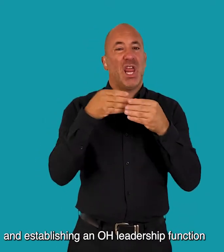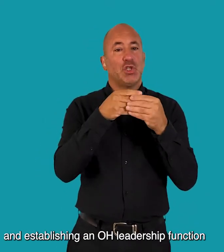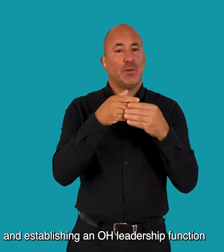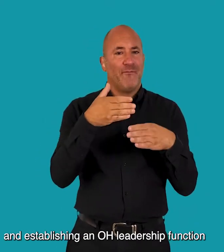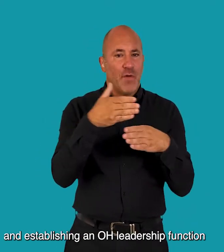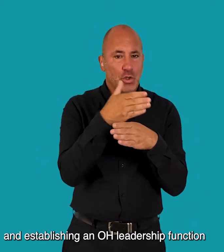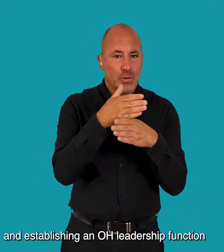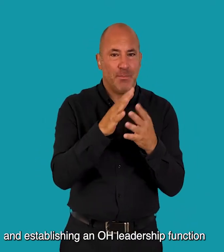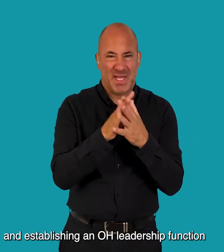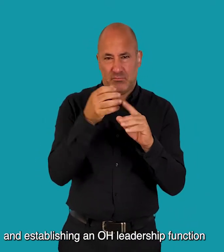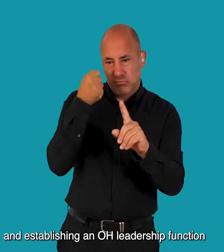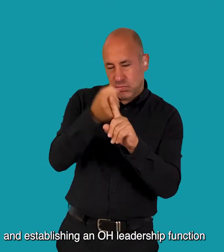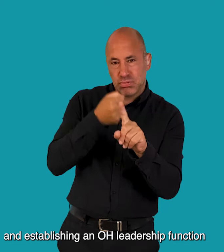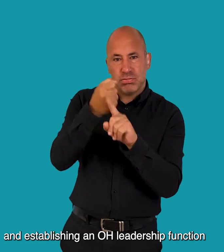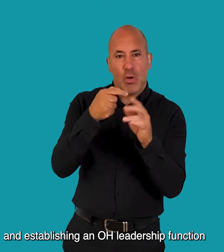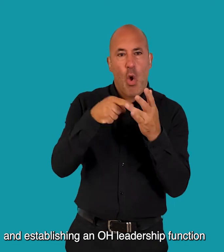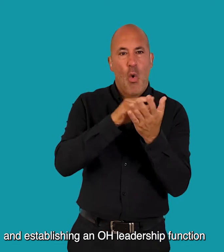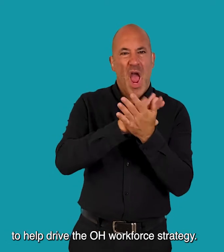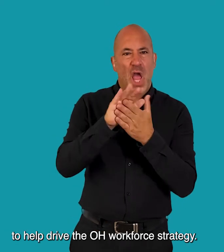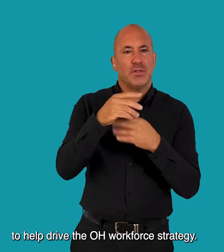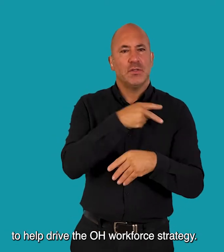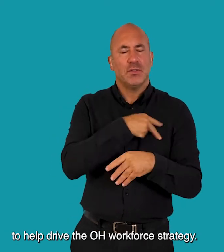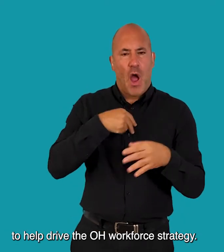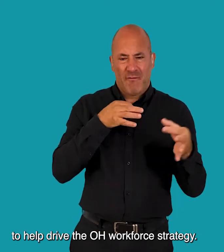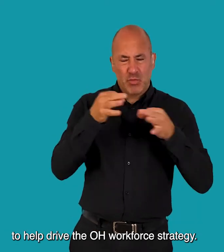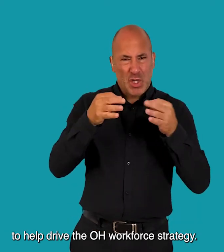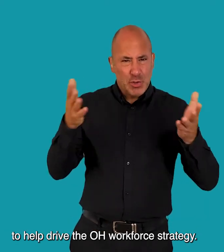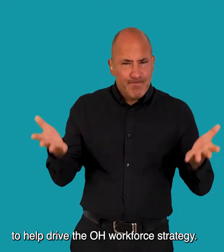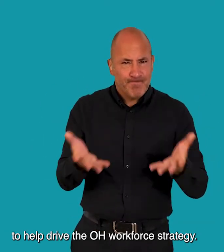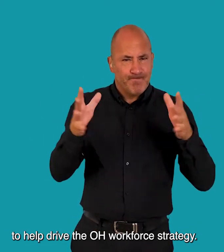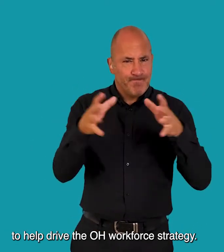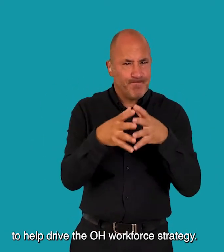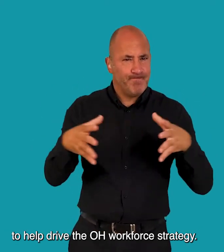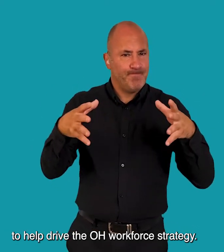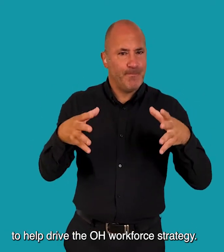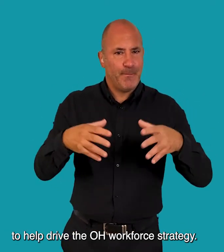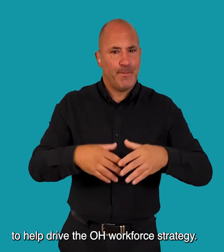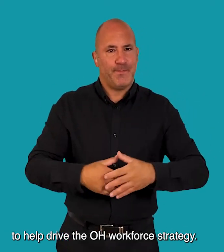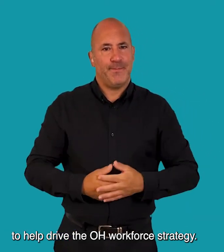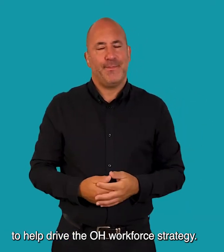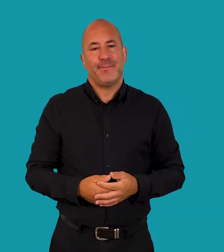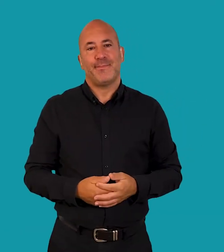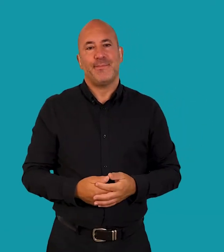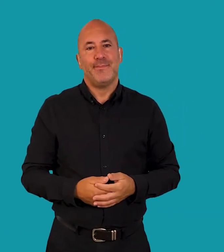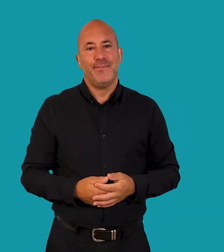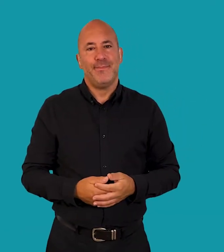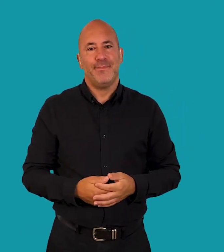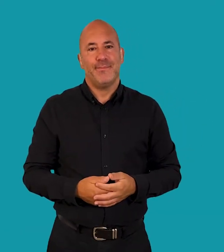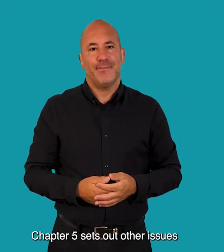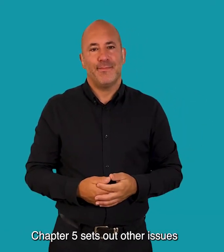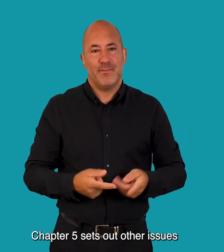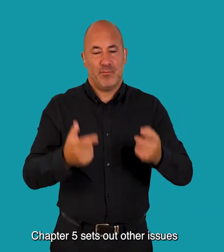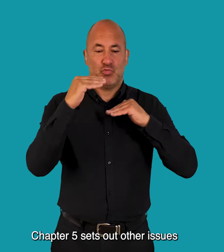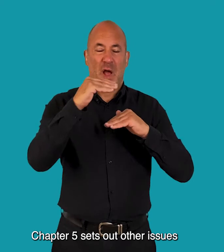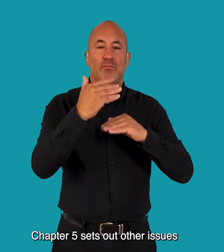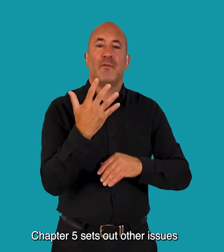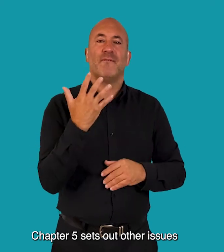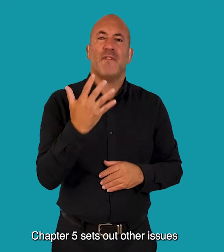an OH leadership function to help drive the OH workforce strategy. Chapter 5 sets out